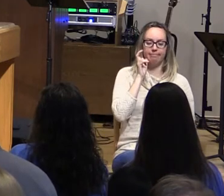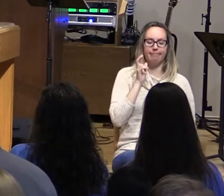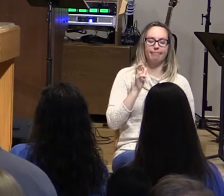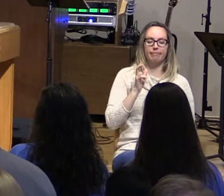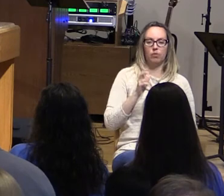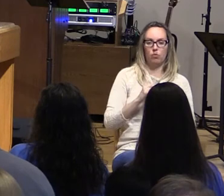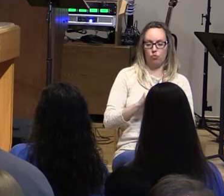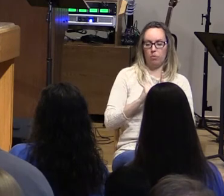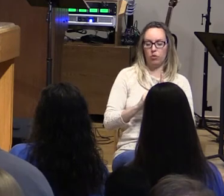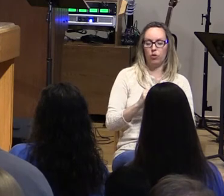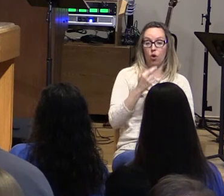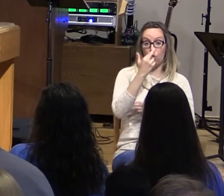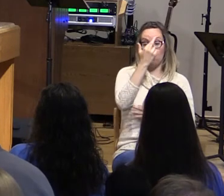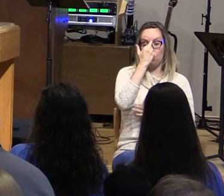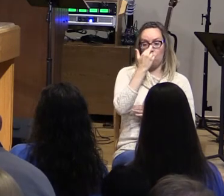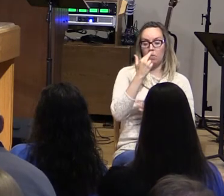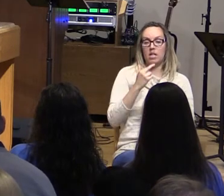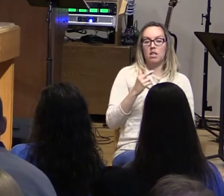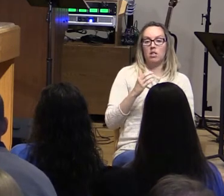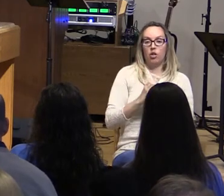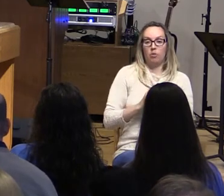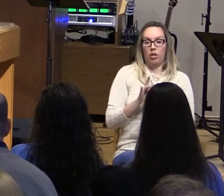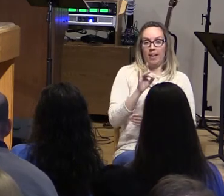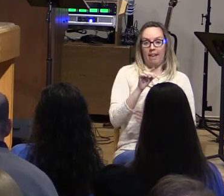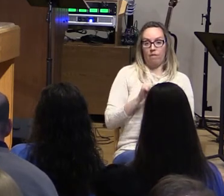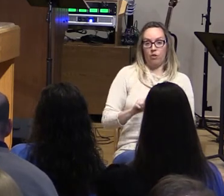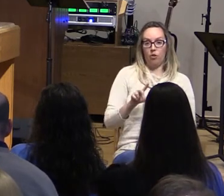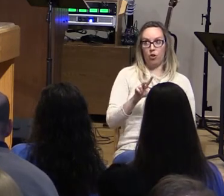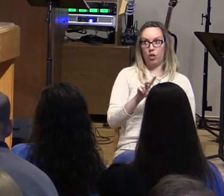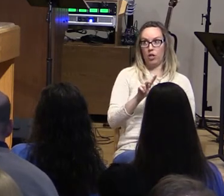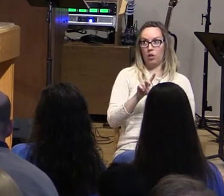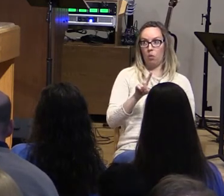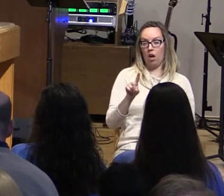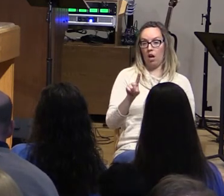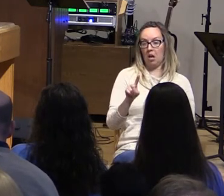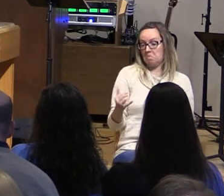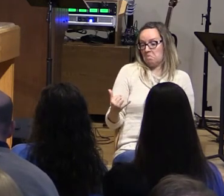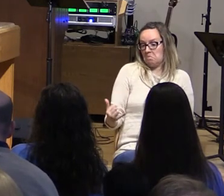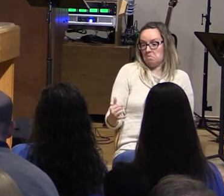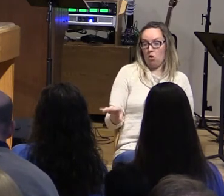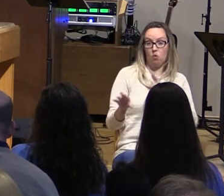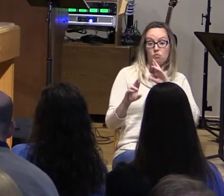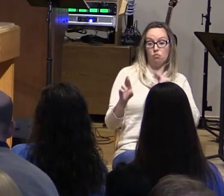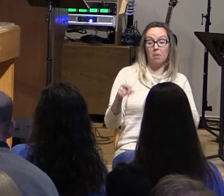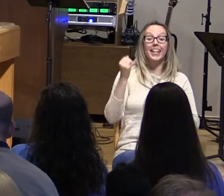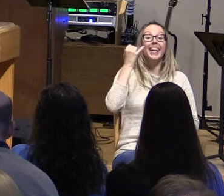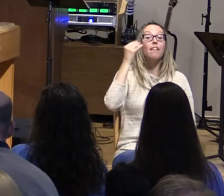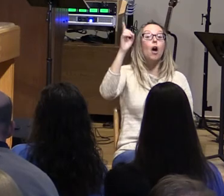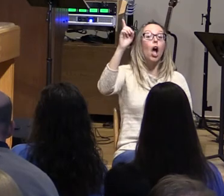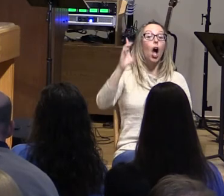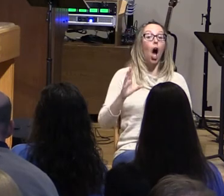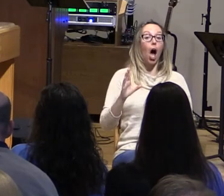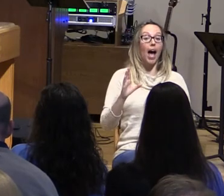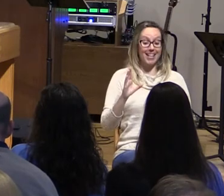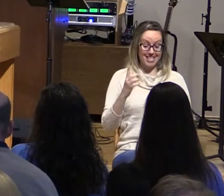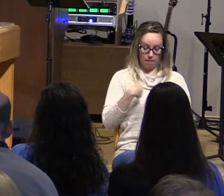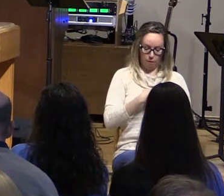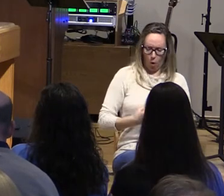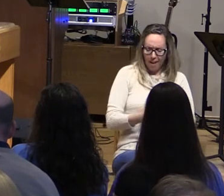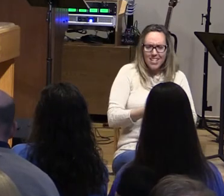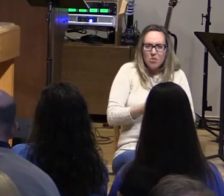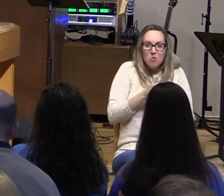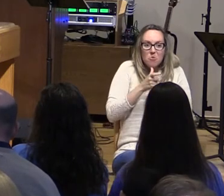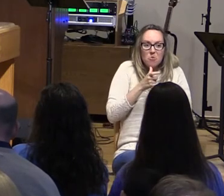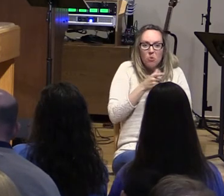favorite. Romans 8:31. What then shall we say to these things? If God is for us, who can